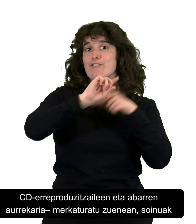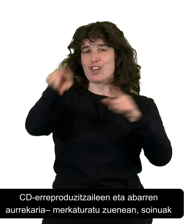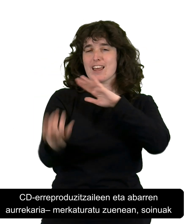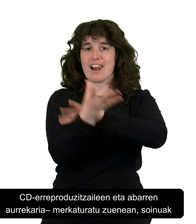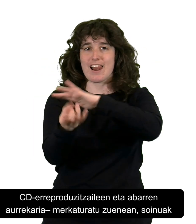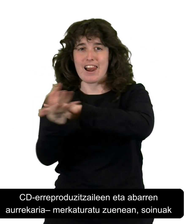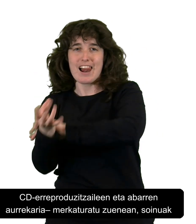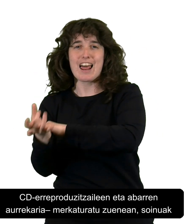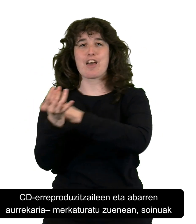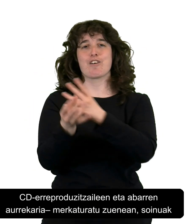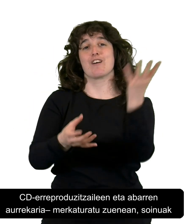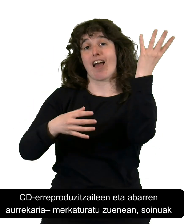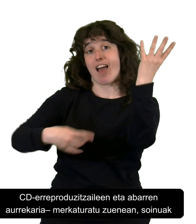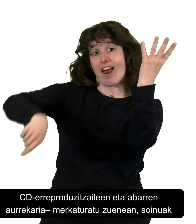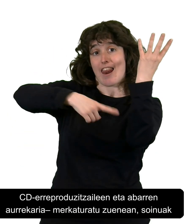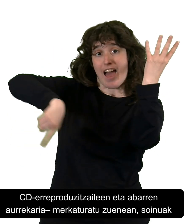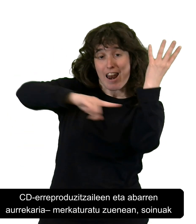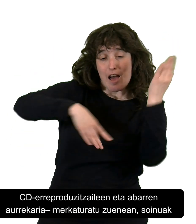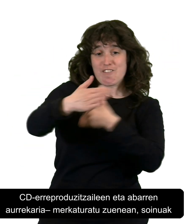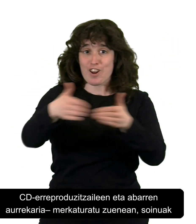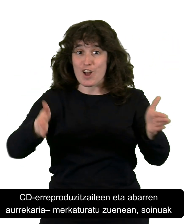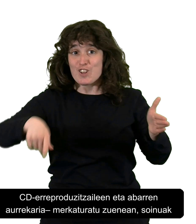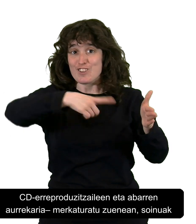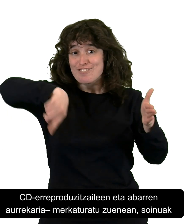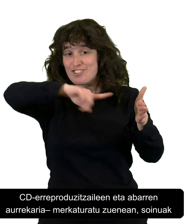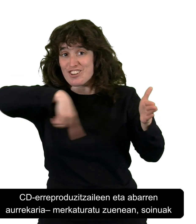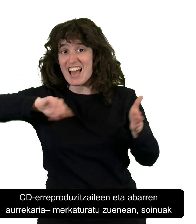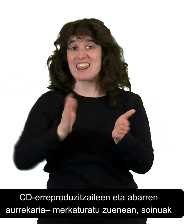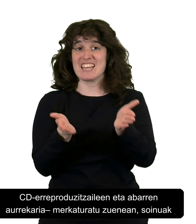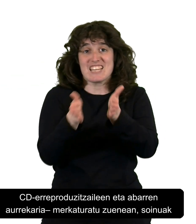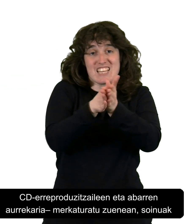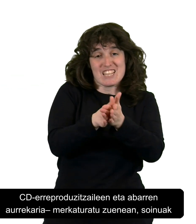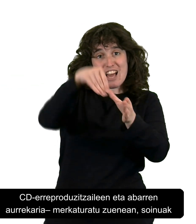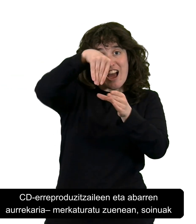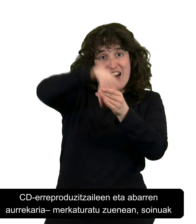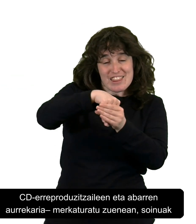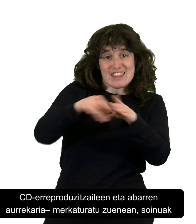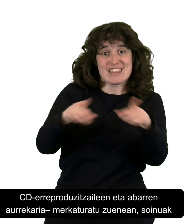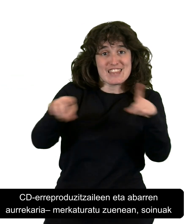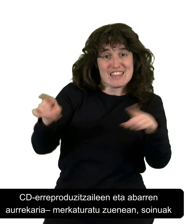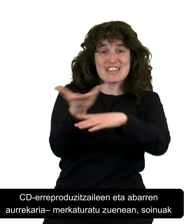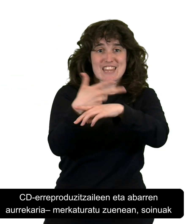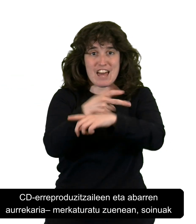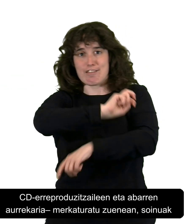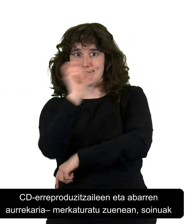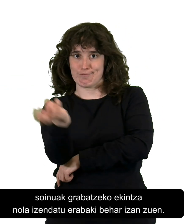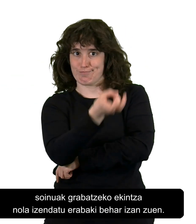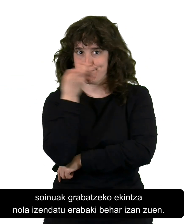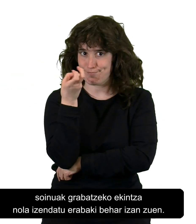CD erreproduzitzaileen eta abarren aurrekaria, merkaturatu zuenean, soinuak grabatzeko